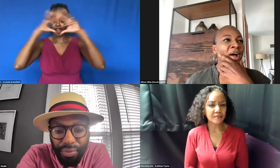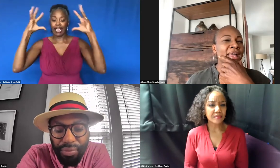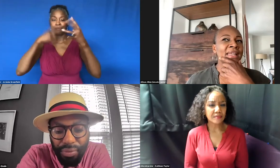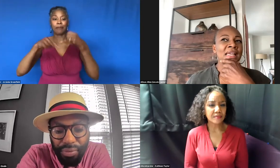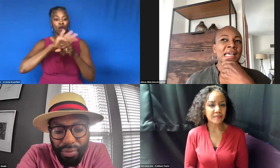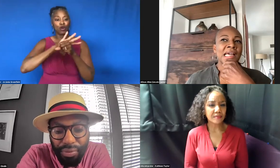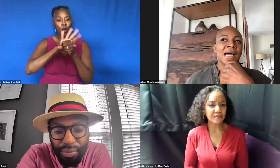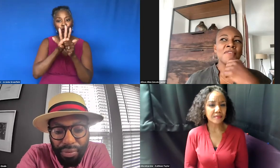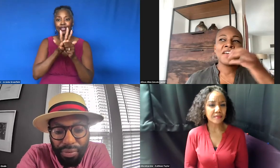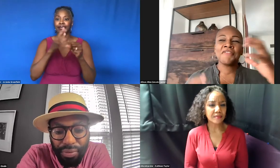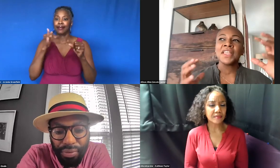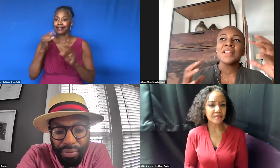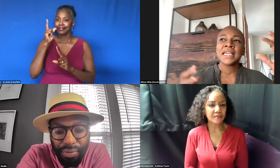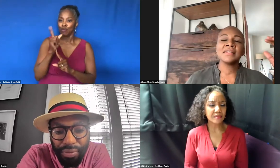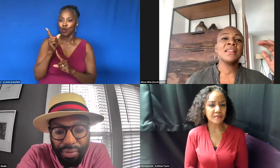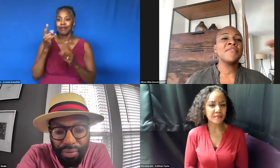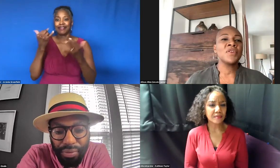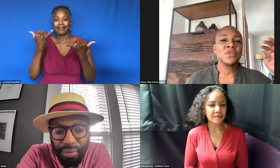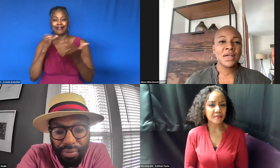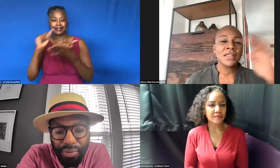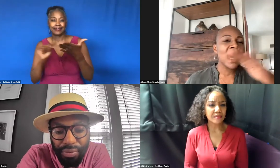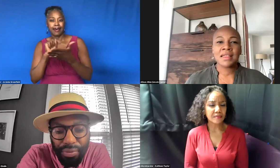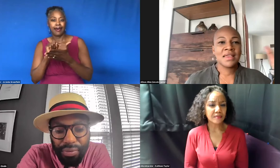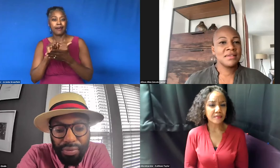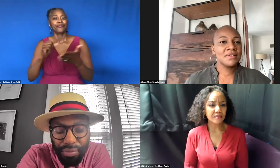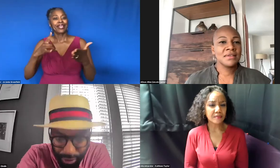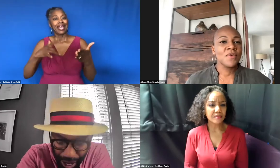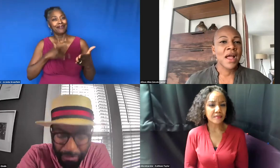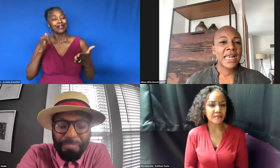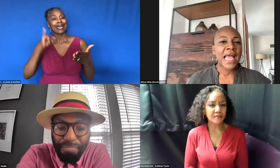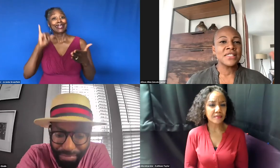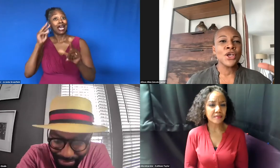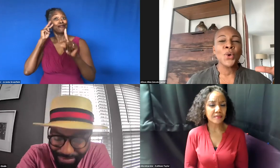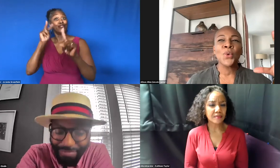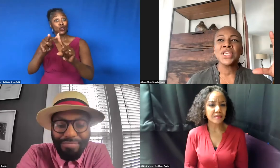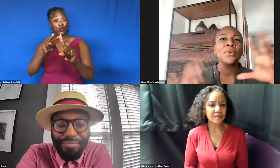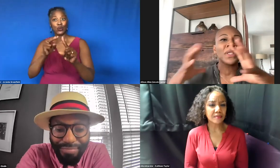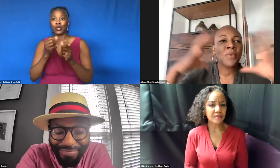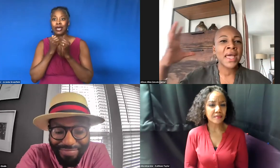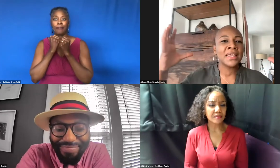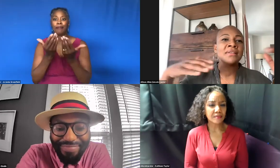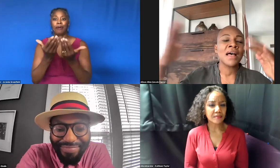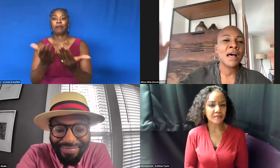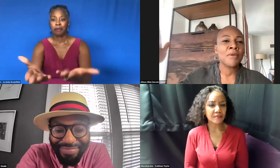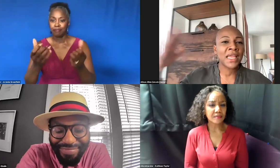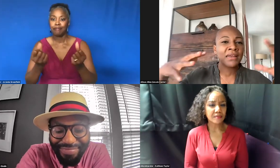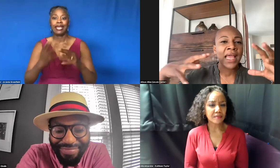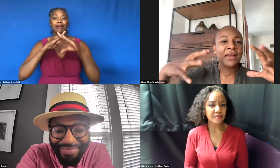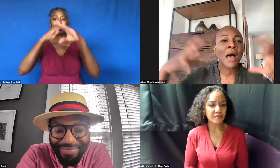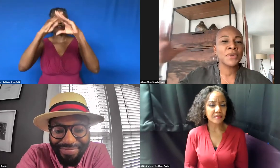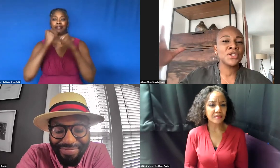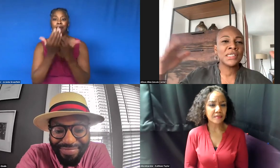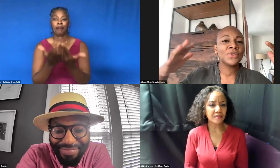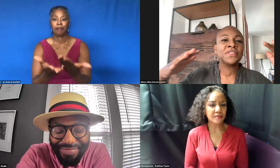You know, I feel like it has leveled a lot of things, right? And so the only way is up,